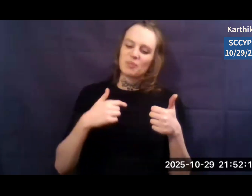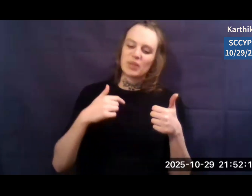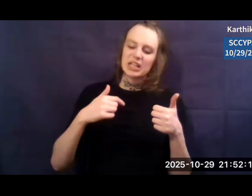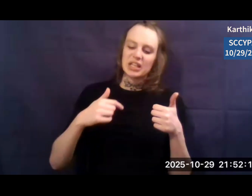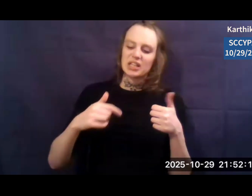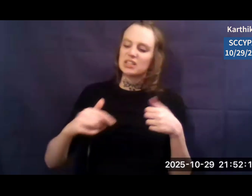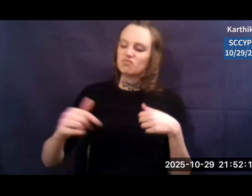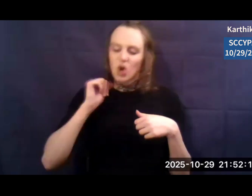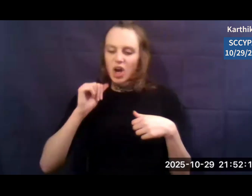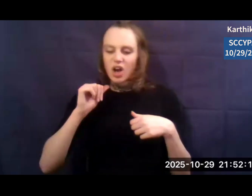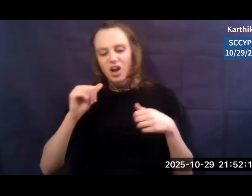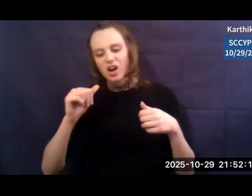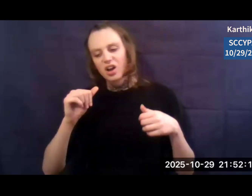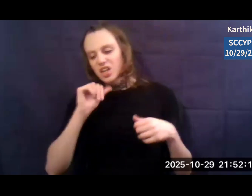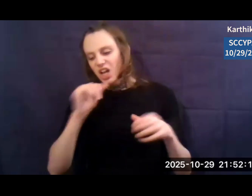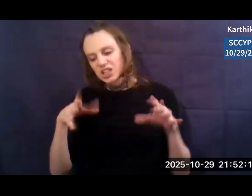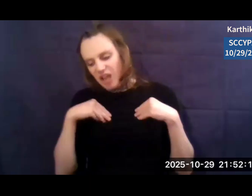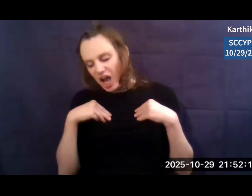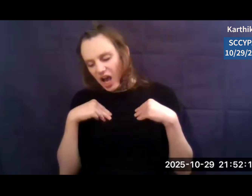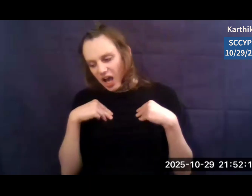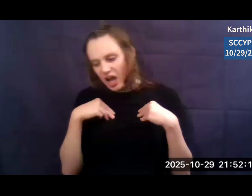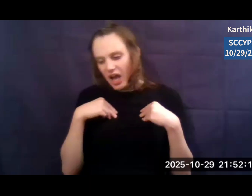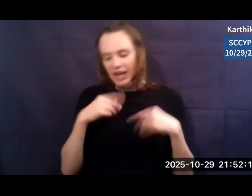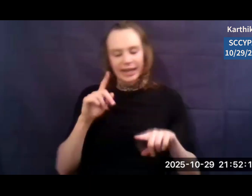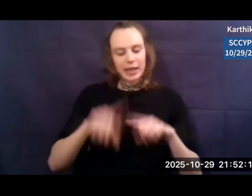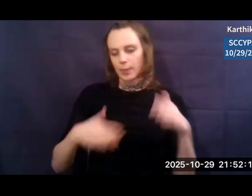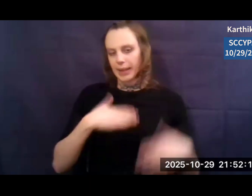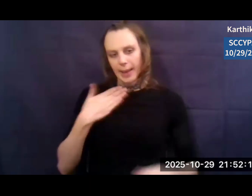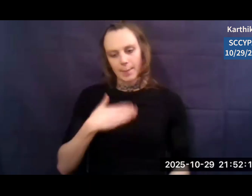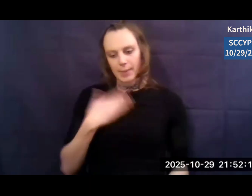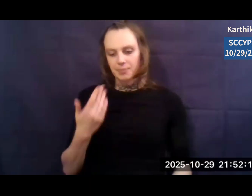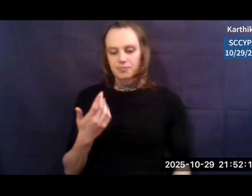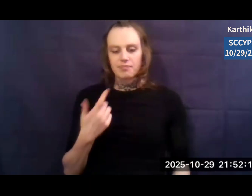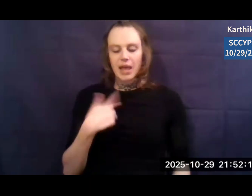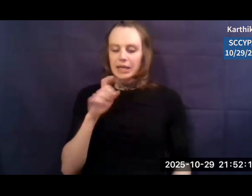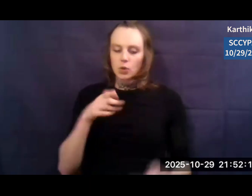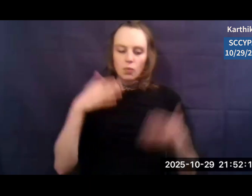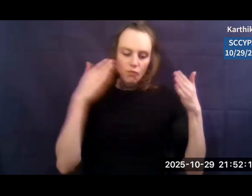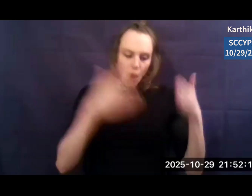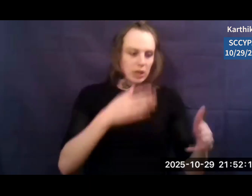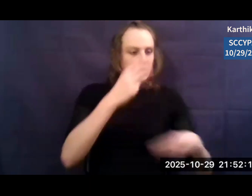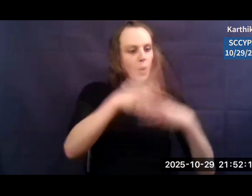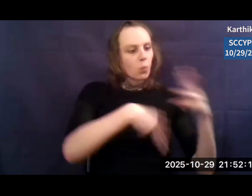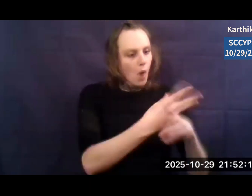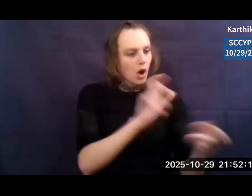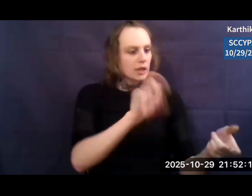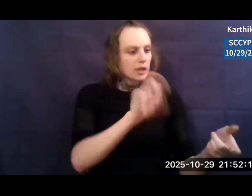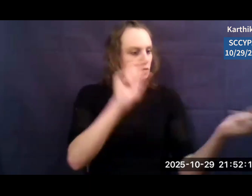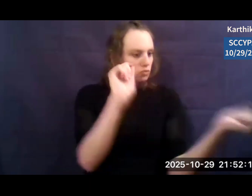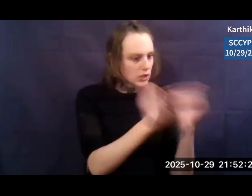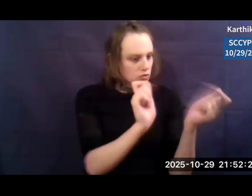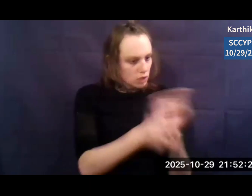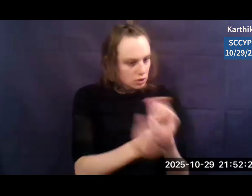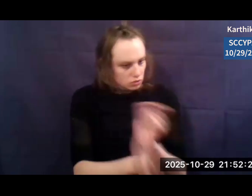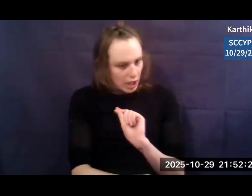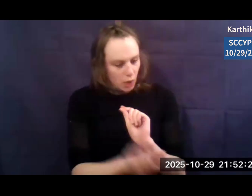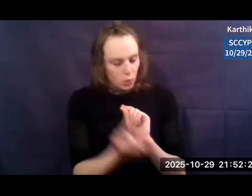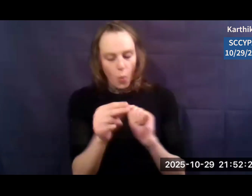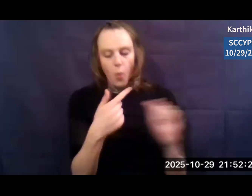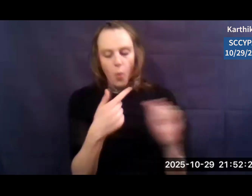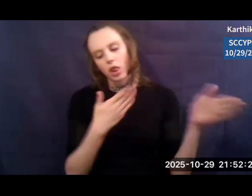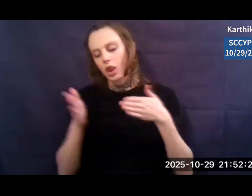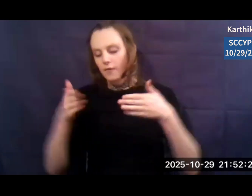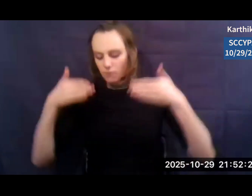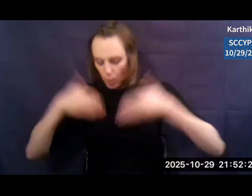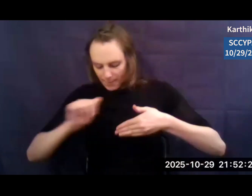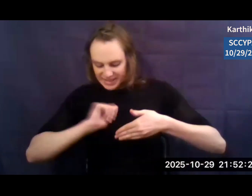be happy. I need to concentrate not so much on what needs to be changed in the world as on what needs to be changed in me and in my